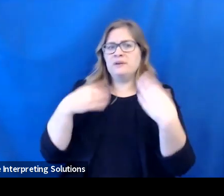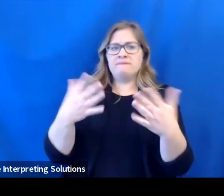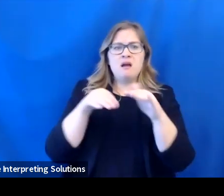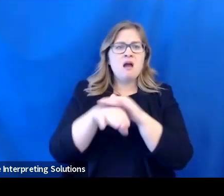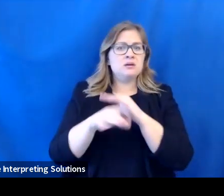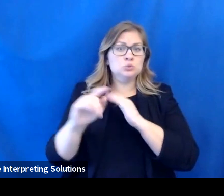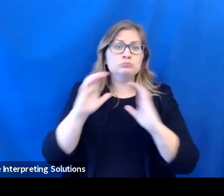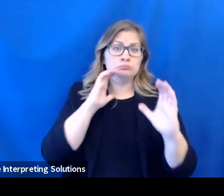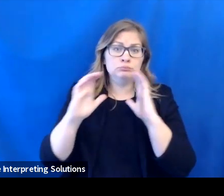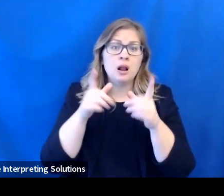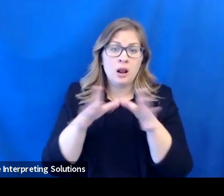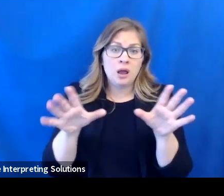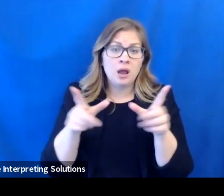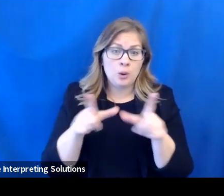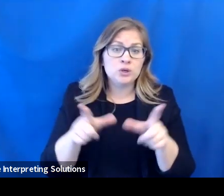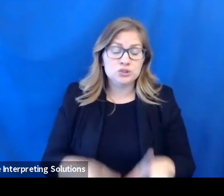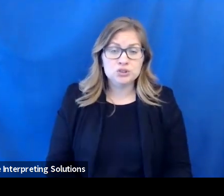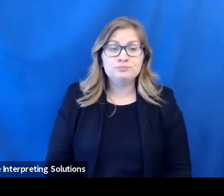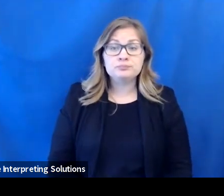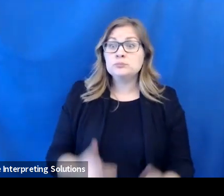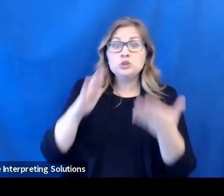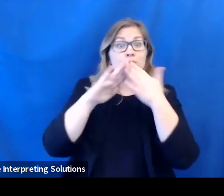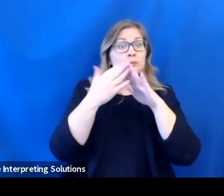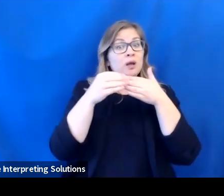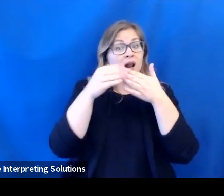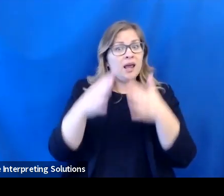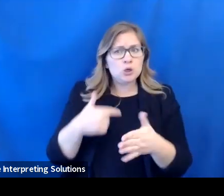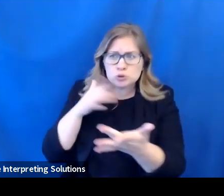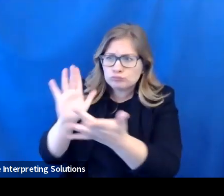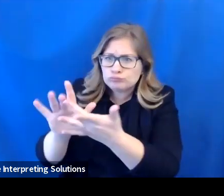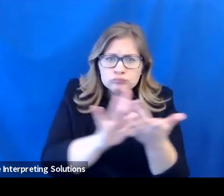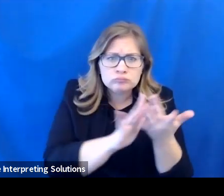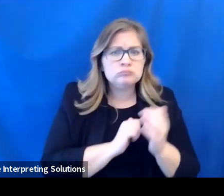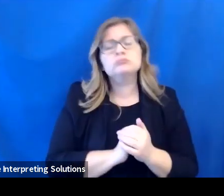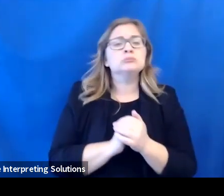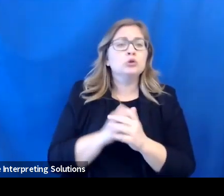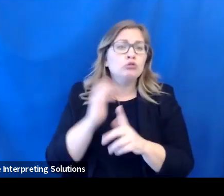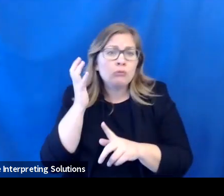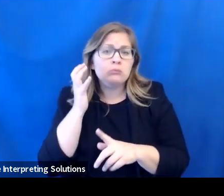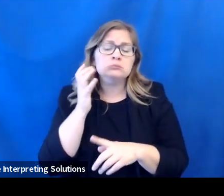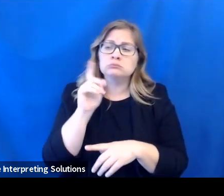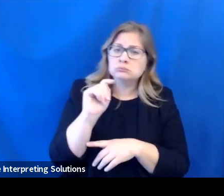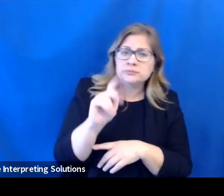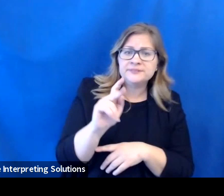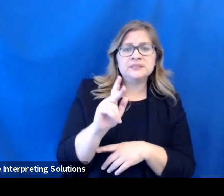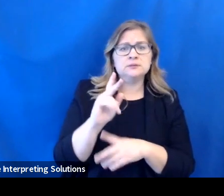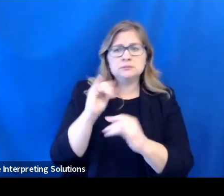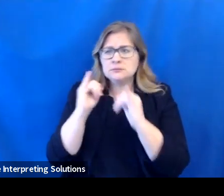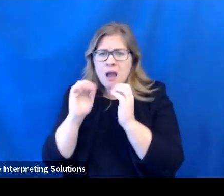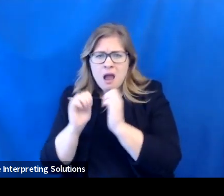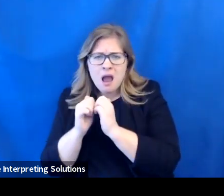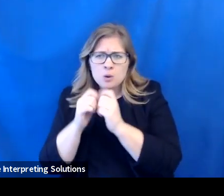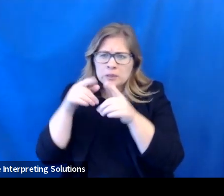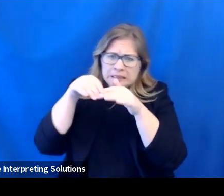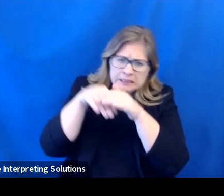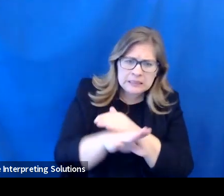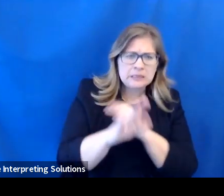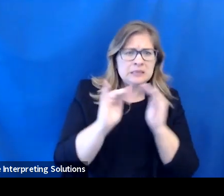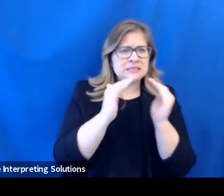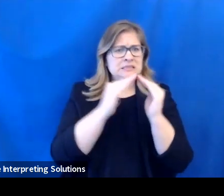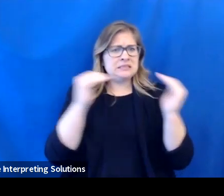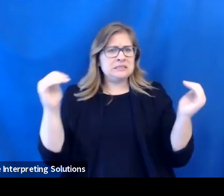ethnic media, radio and television stations, just to help people understand how to use the system. That's important. But more importantly is finding